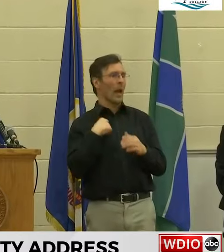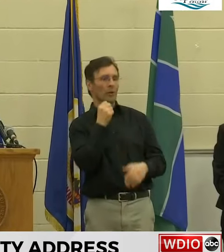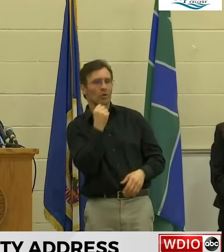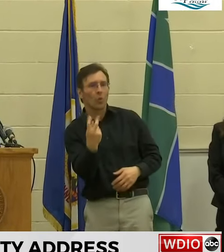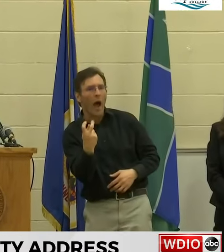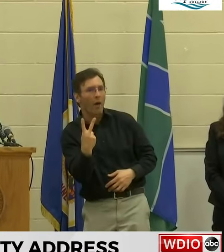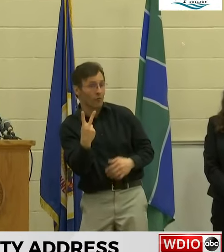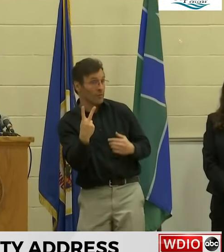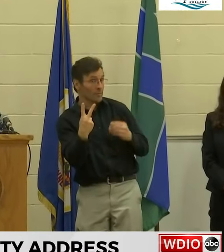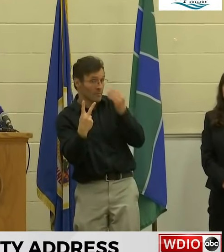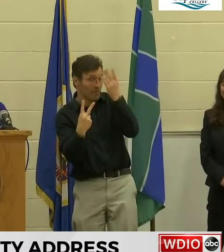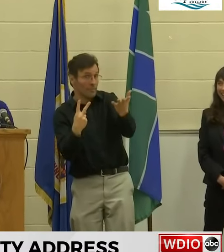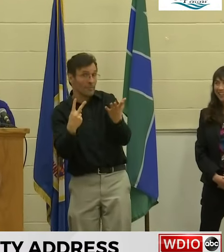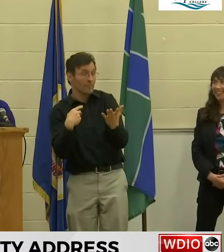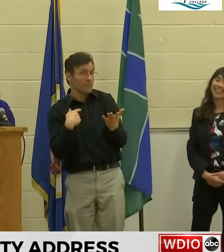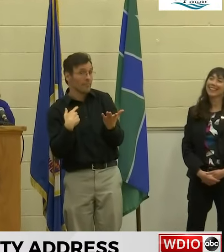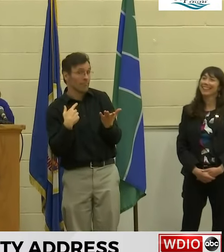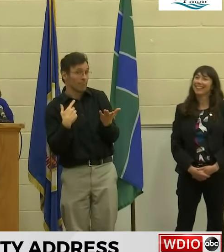12.